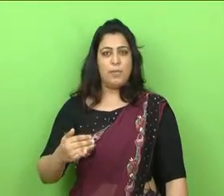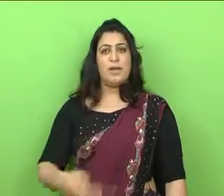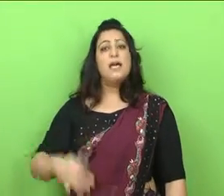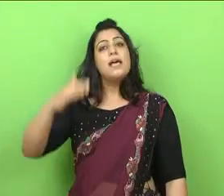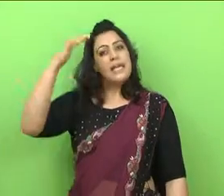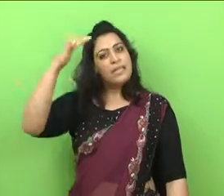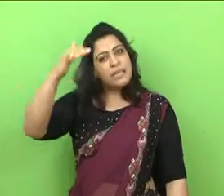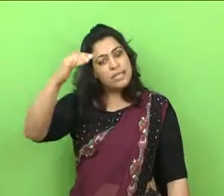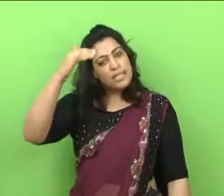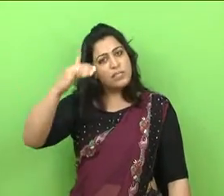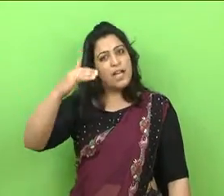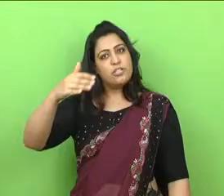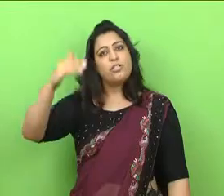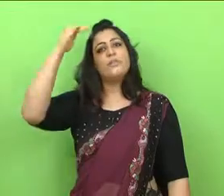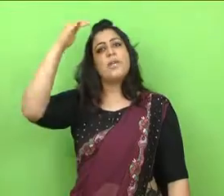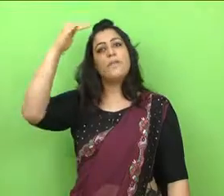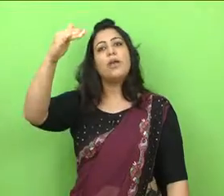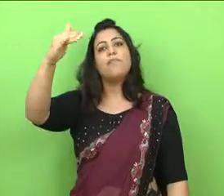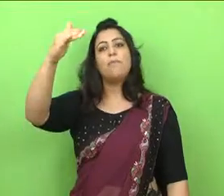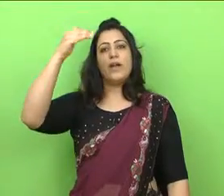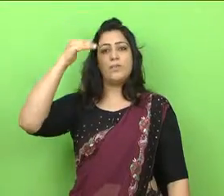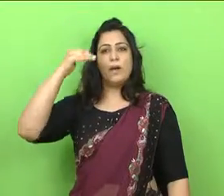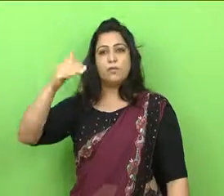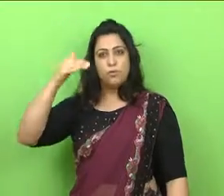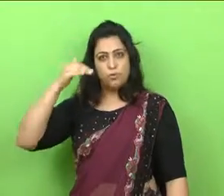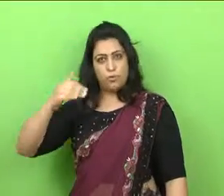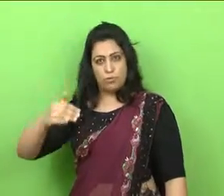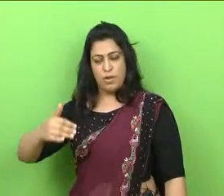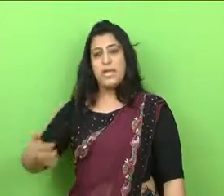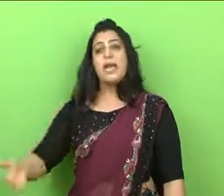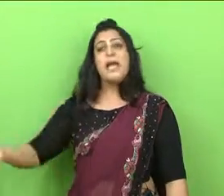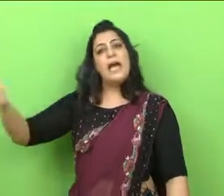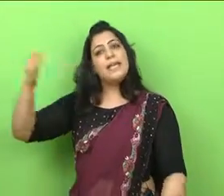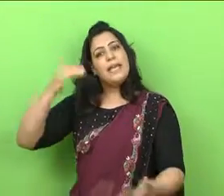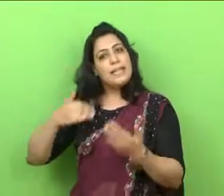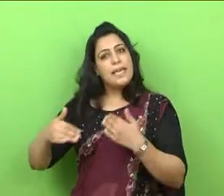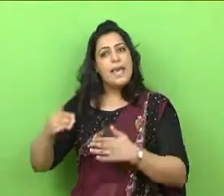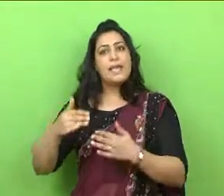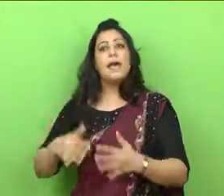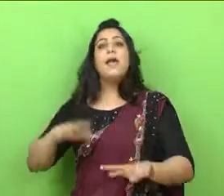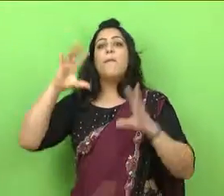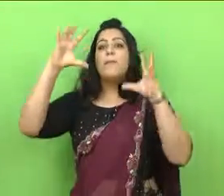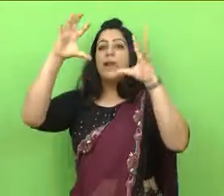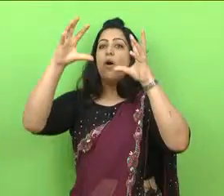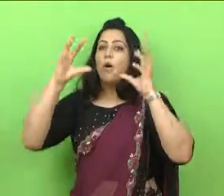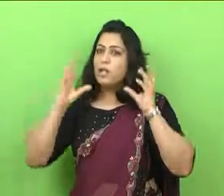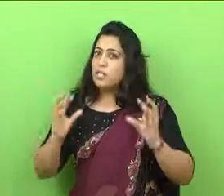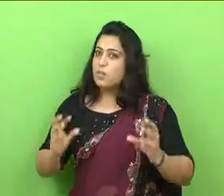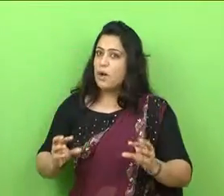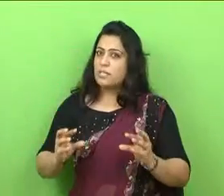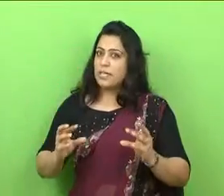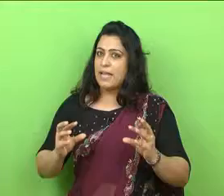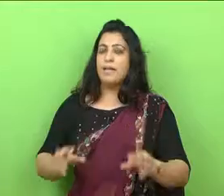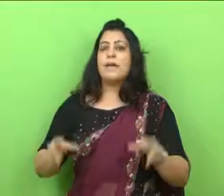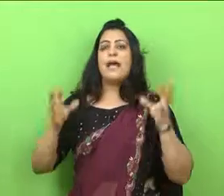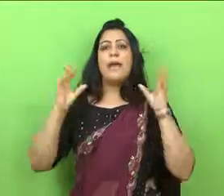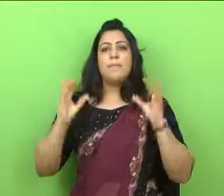point. In this fashion, you keep going from point 1 to 2 to 3, and in the end, bring all those points together and make